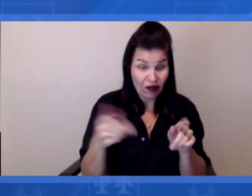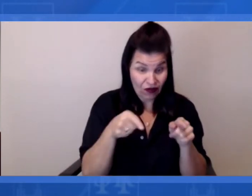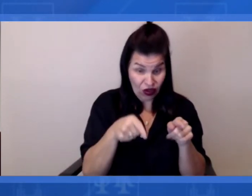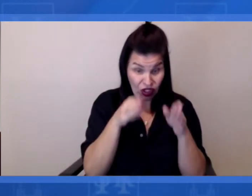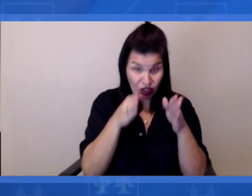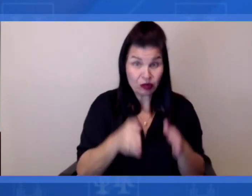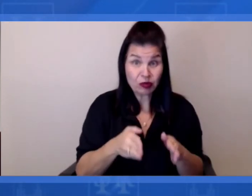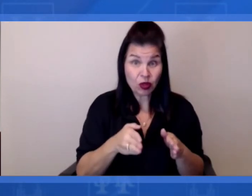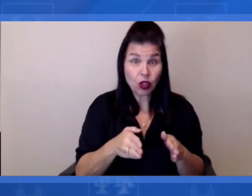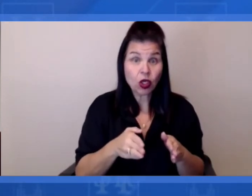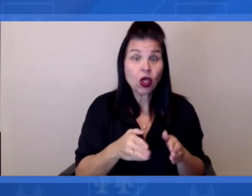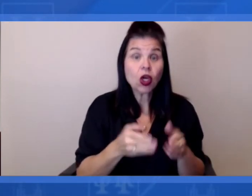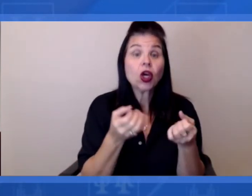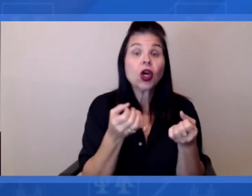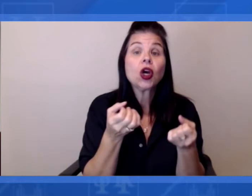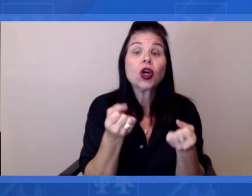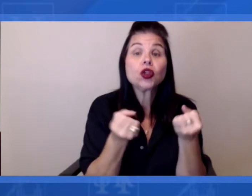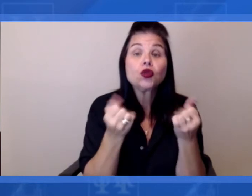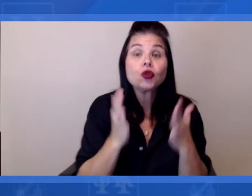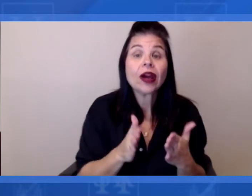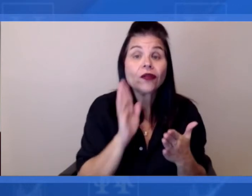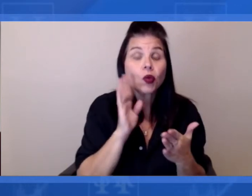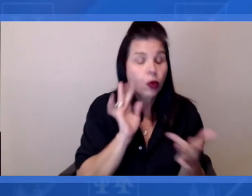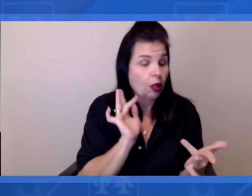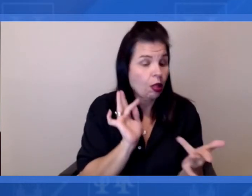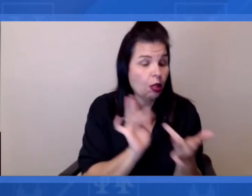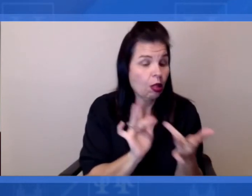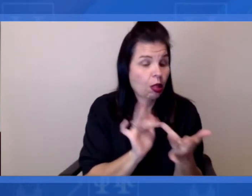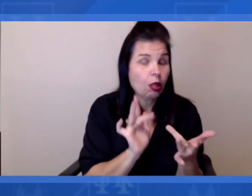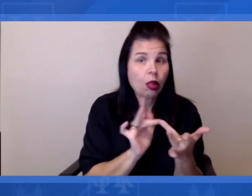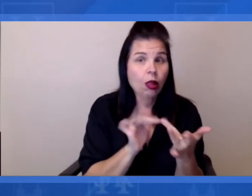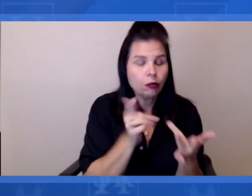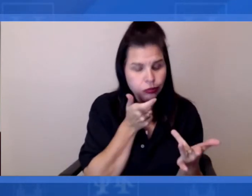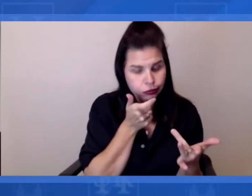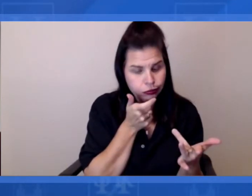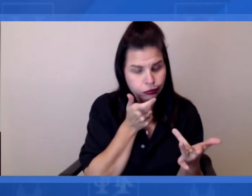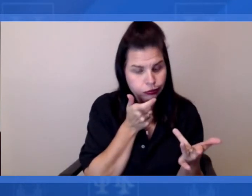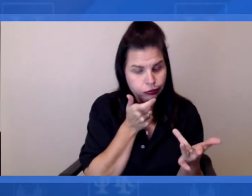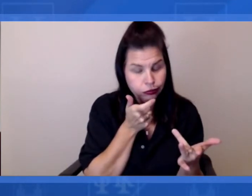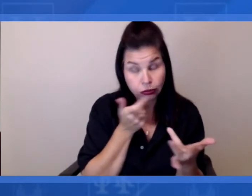driver will contact dispatch and wait for instruction.